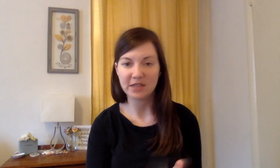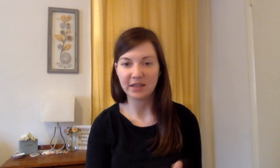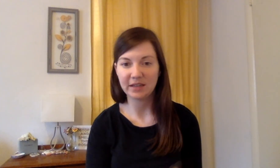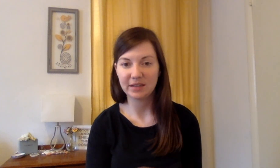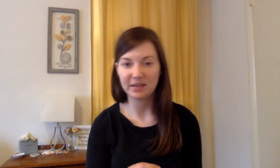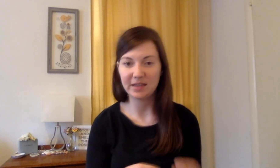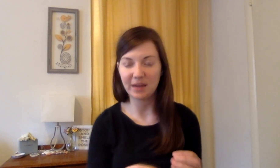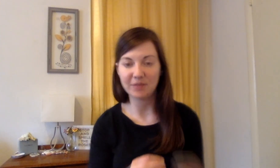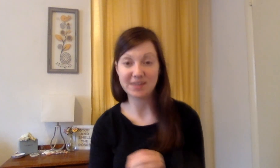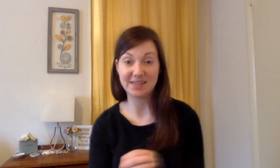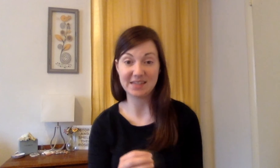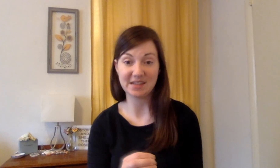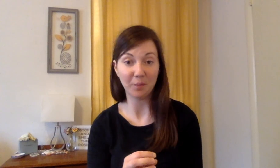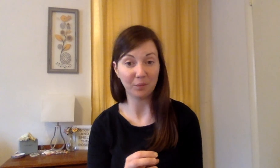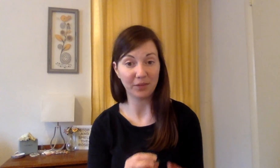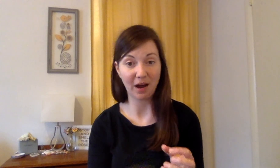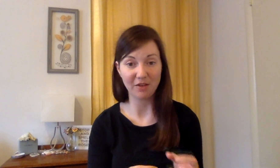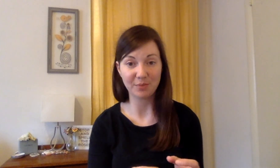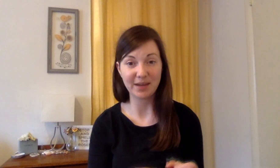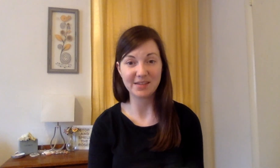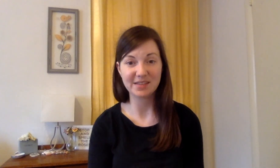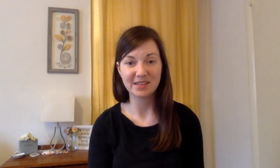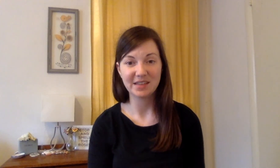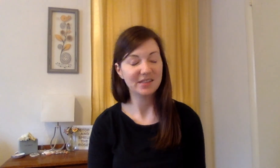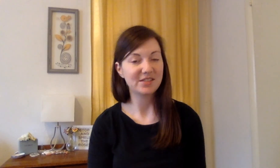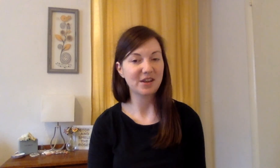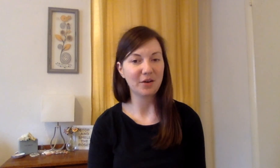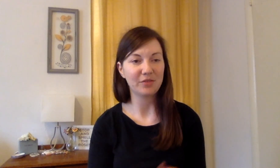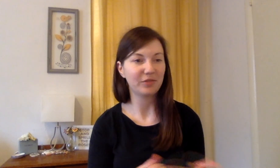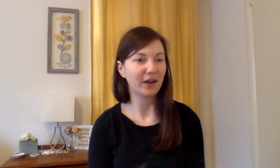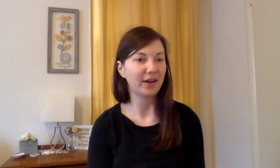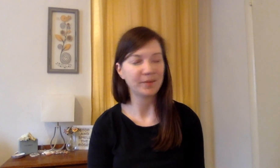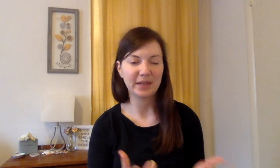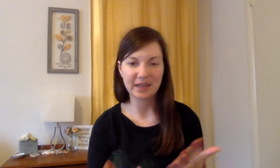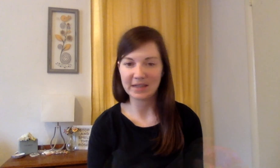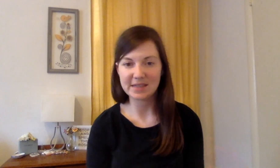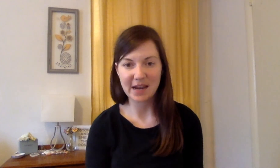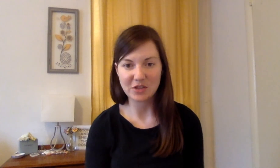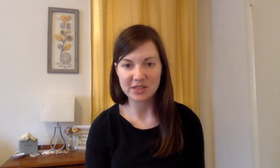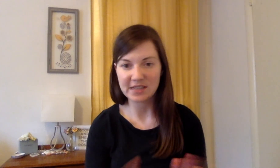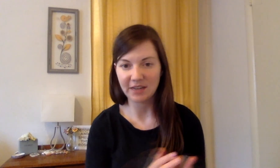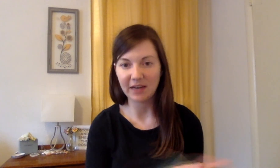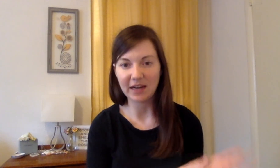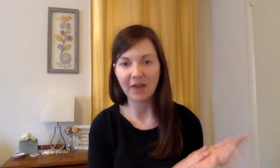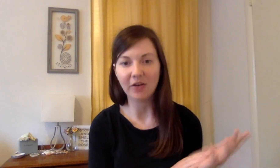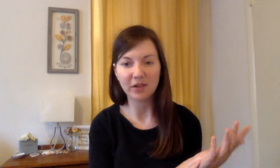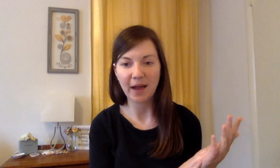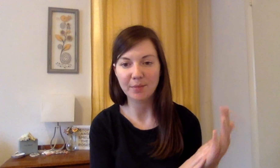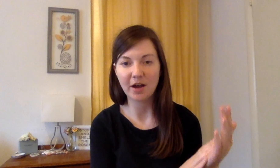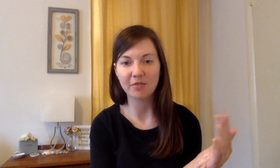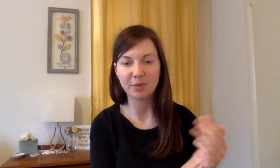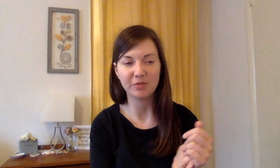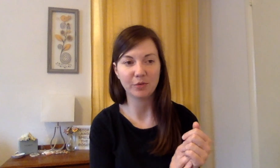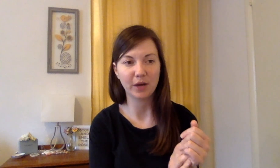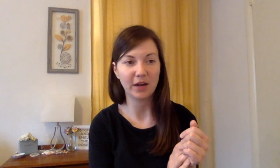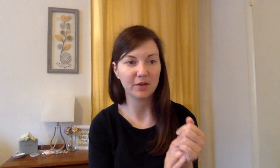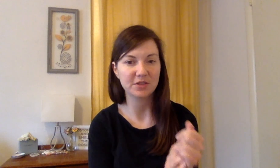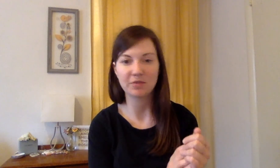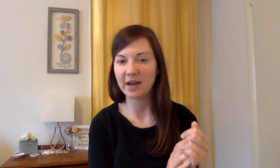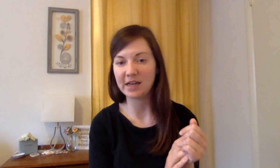often the emphasis is on the offbeat. So if, let's say I just sing it right now and I'll clap the offbeat for you. So if I did